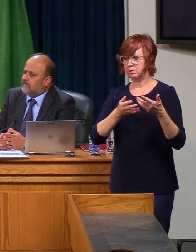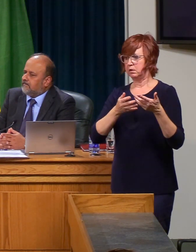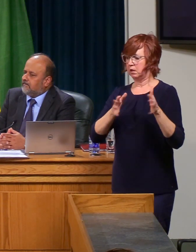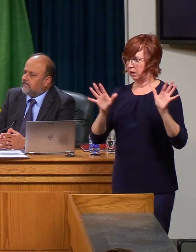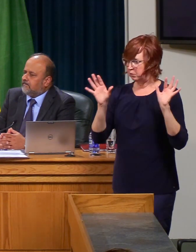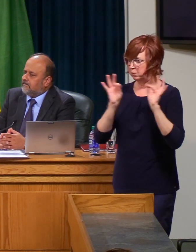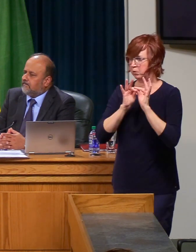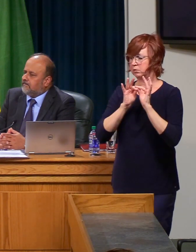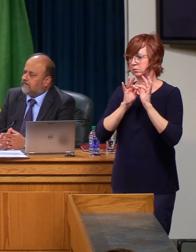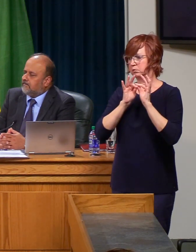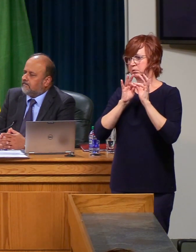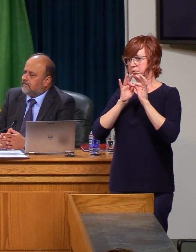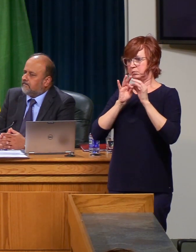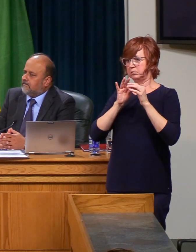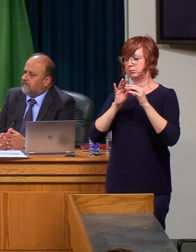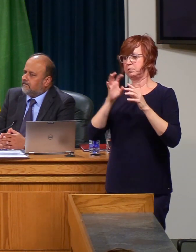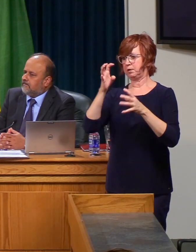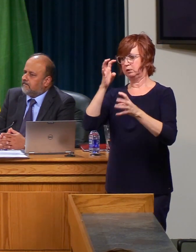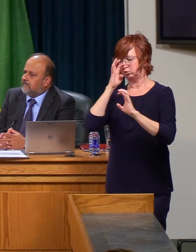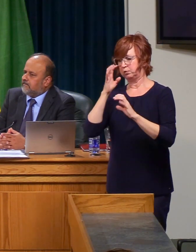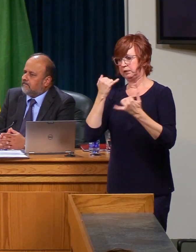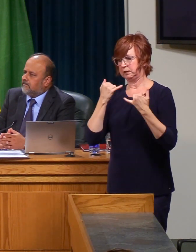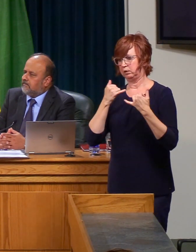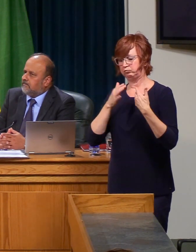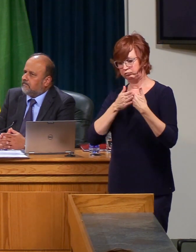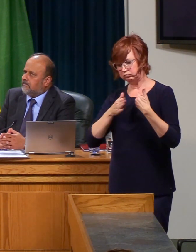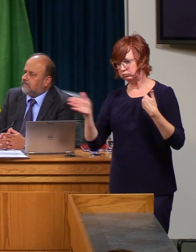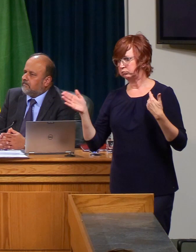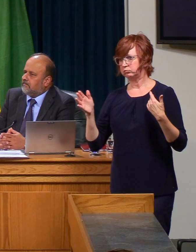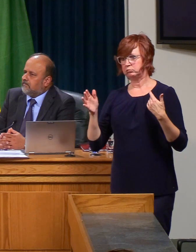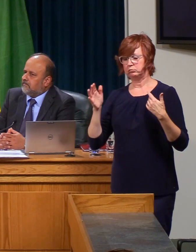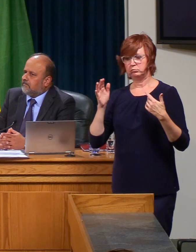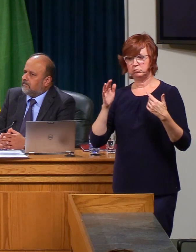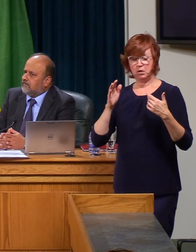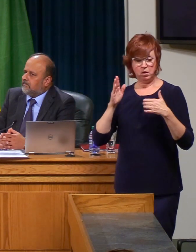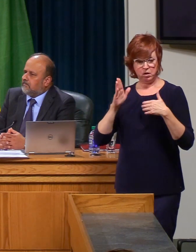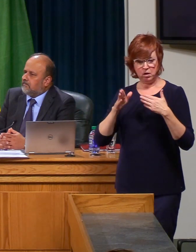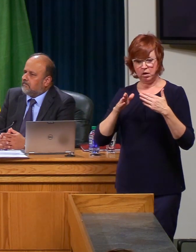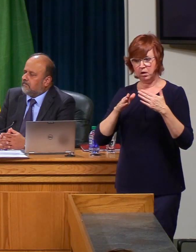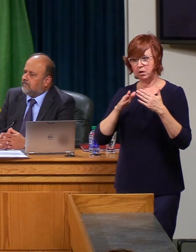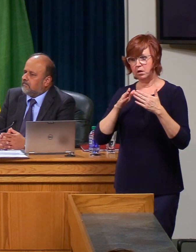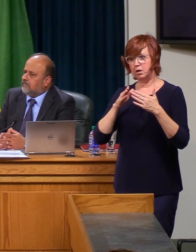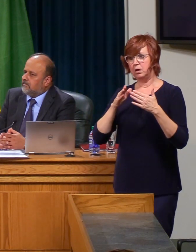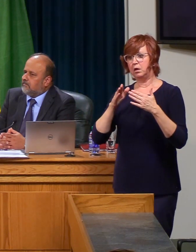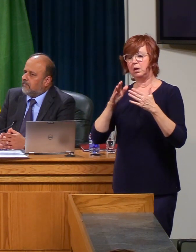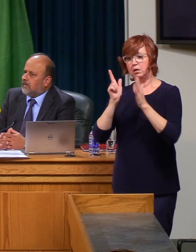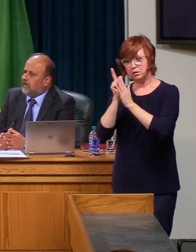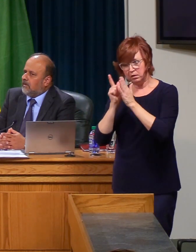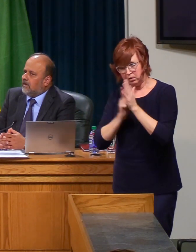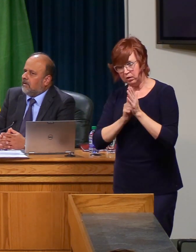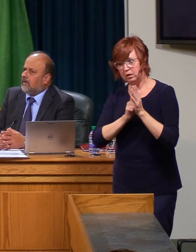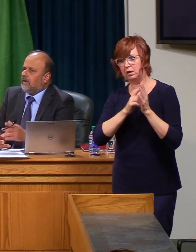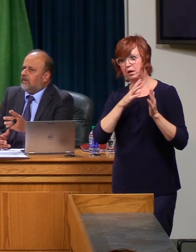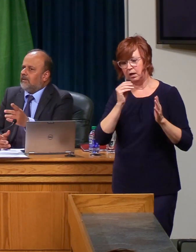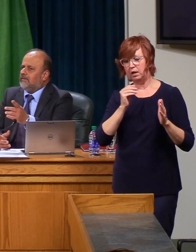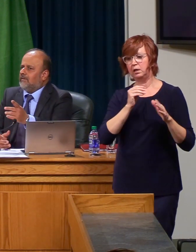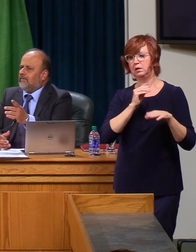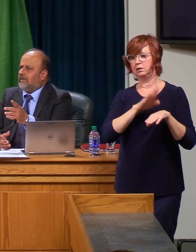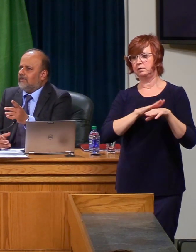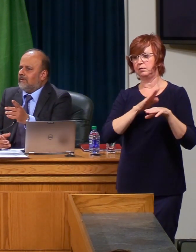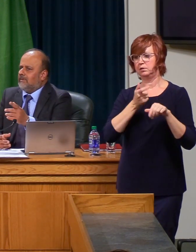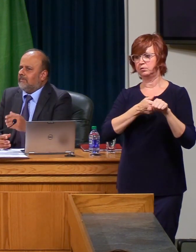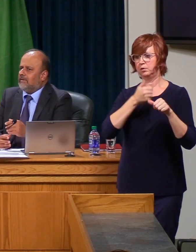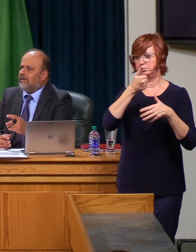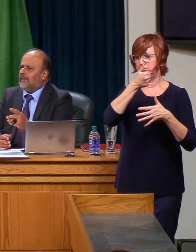Medical Health Officer's order behind them, but putting the full weight of the law of Saskatchewan behind these.